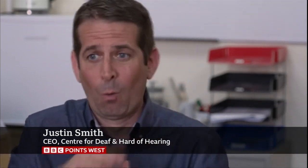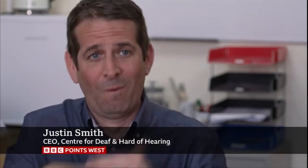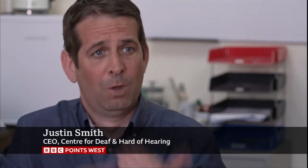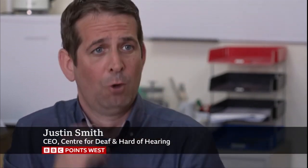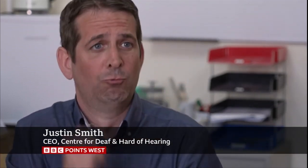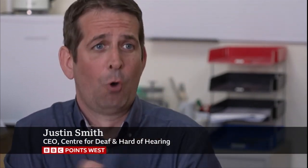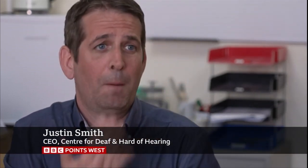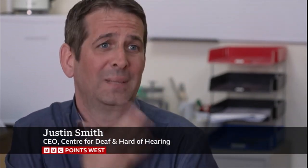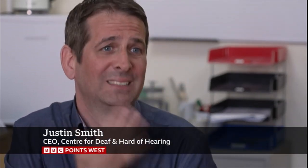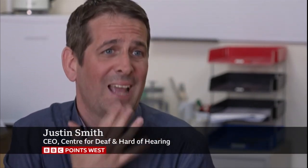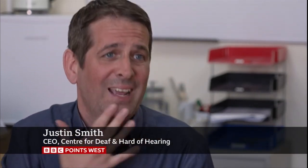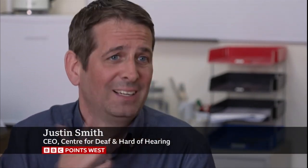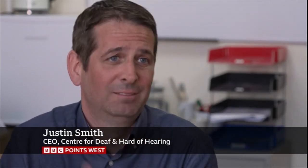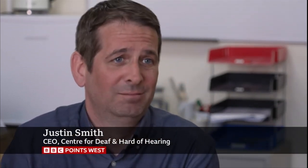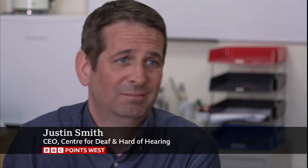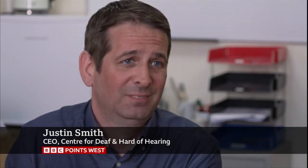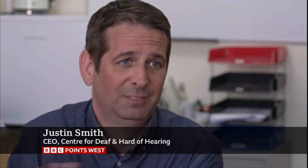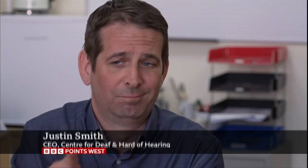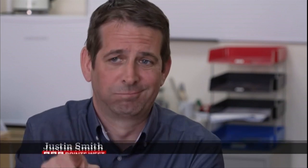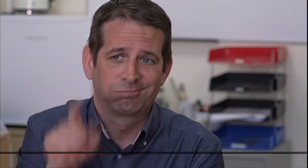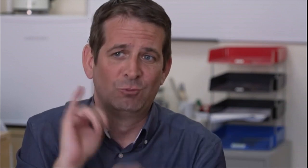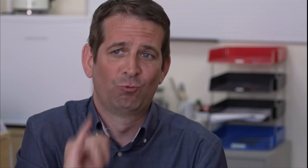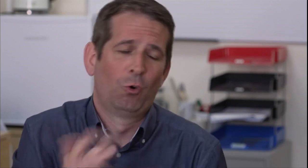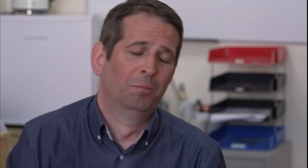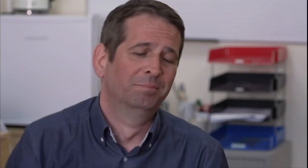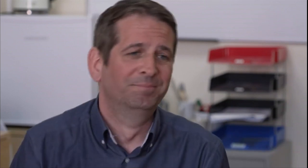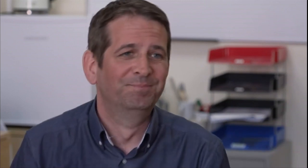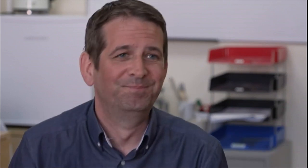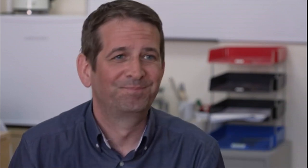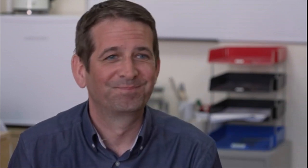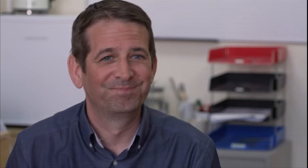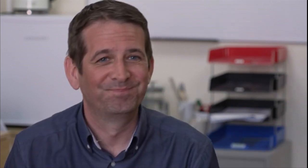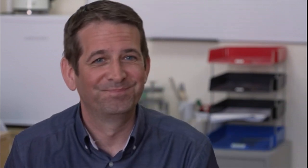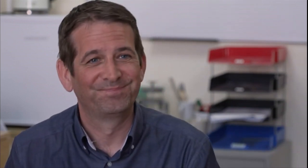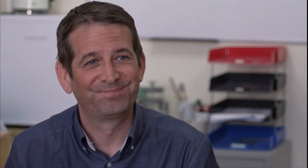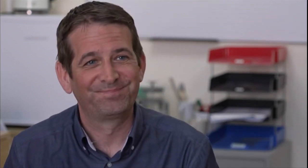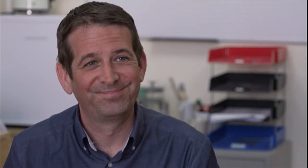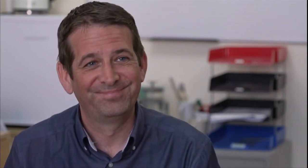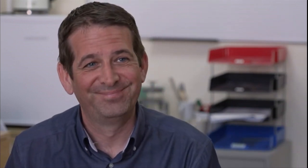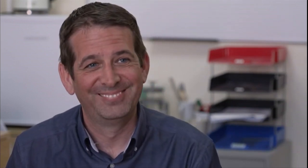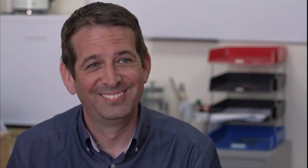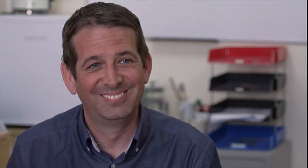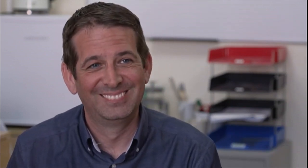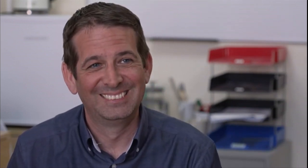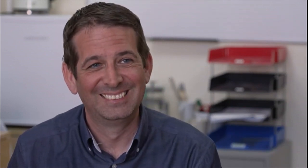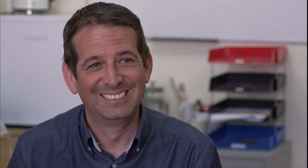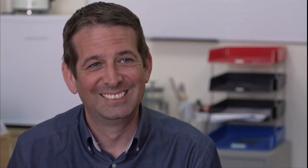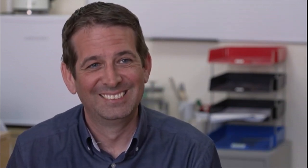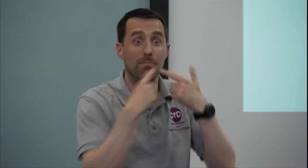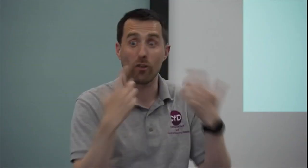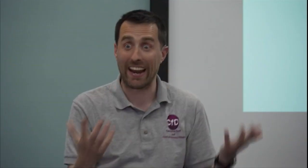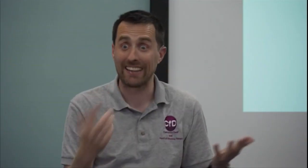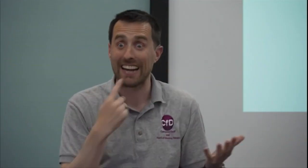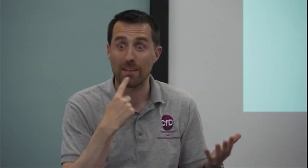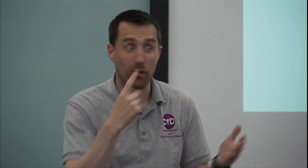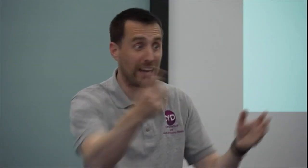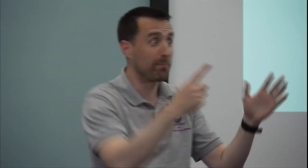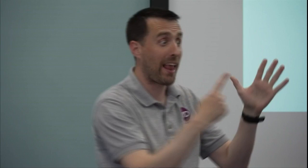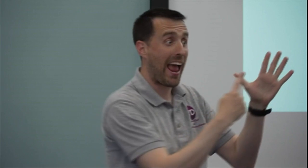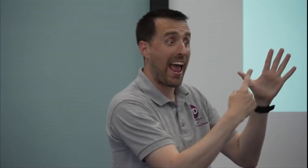anxiety and depression, thinking that they had been given a diagnosis that they hadn't, and that's because they couldn't properly understand what the doctor was saying. This type of training is